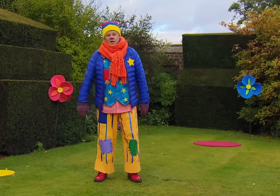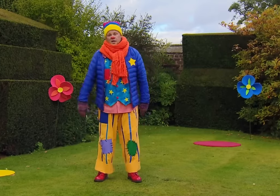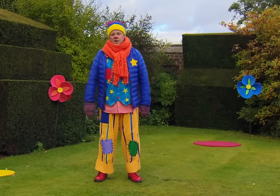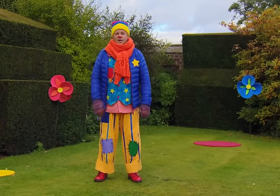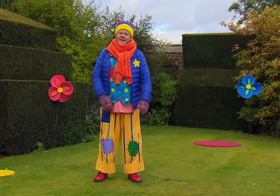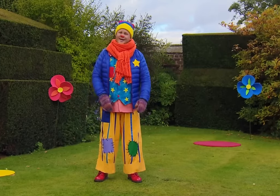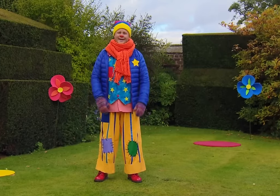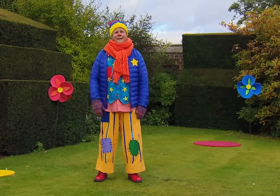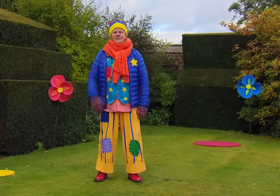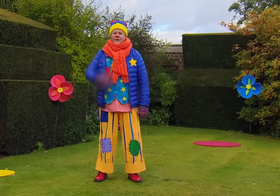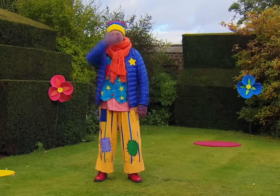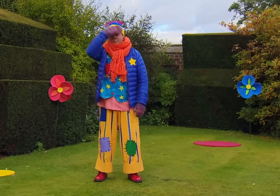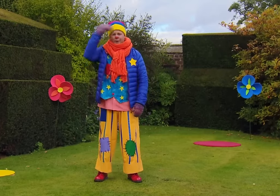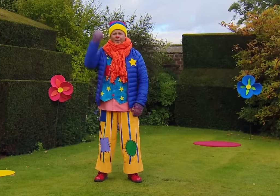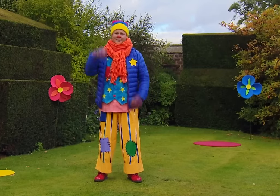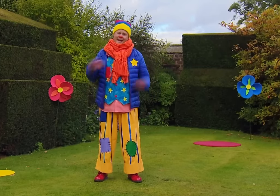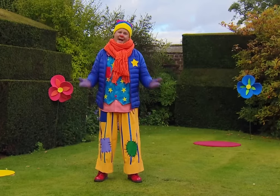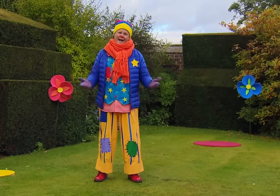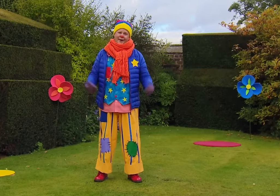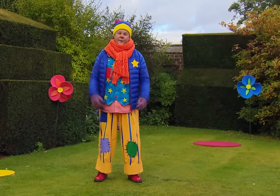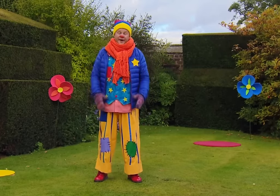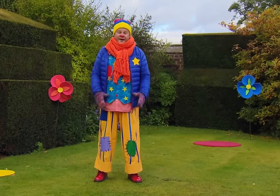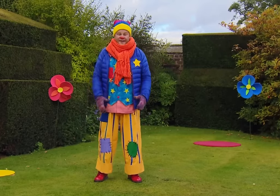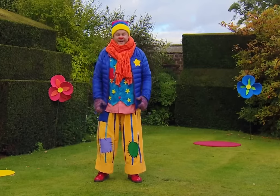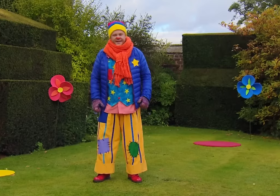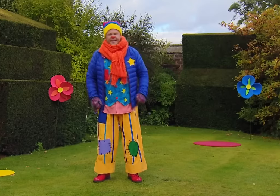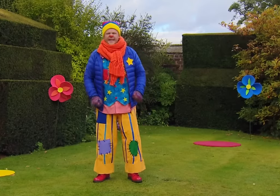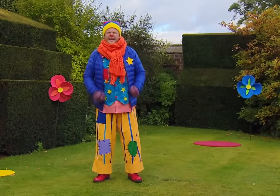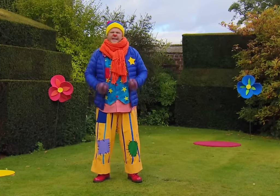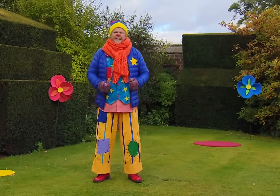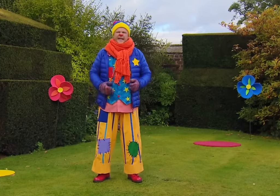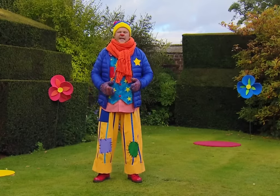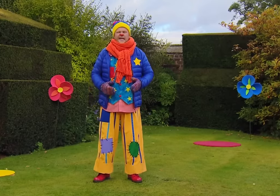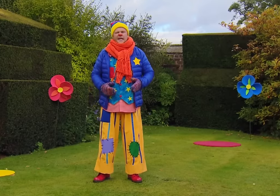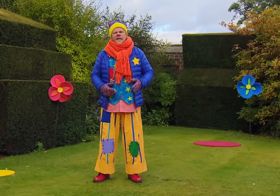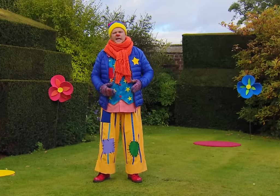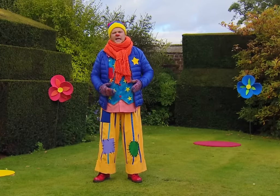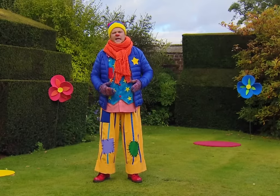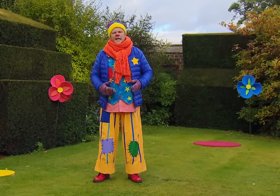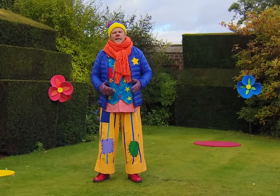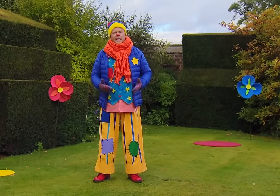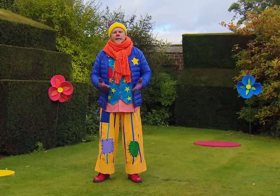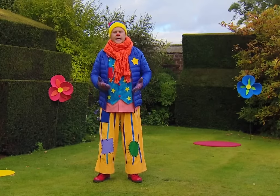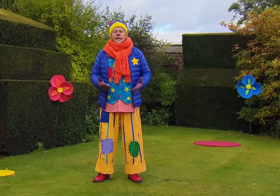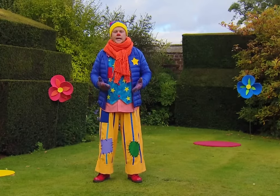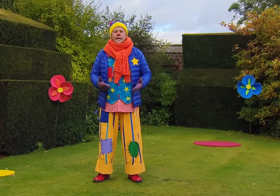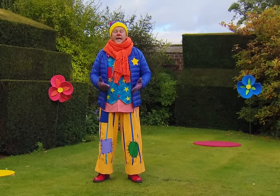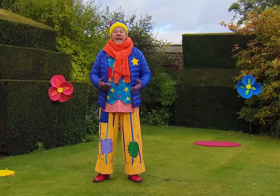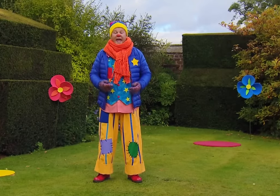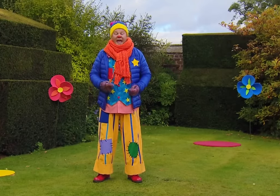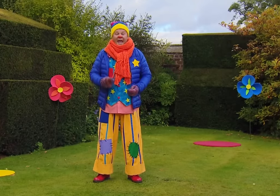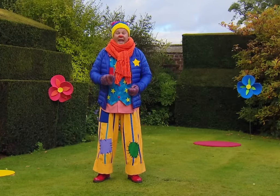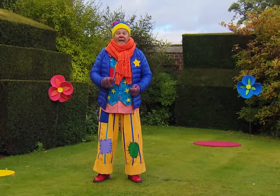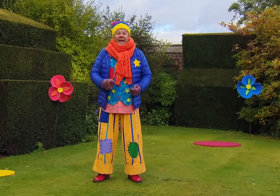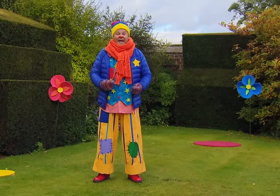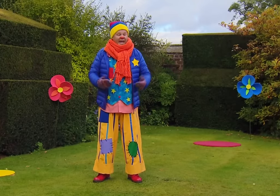Woohoo! Oh, I'm too warm now. You need to warm up your muscles by doing stretches before